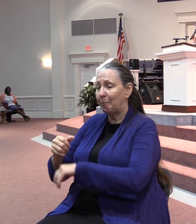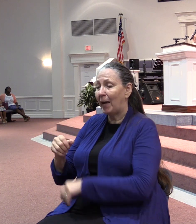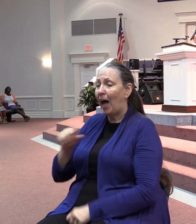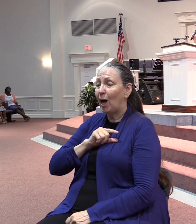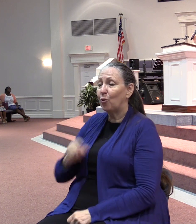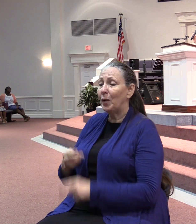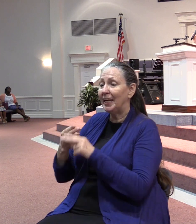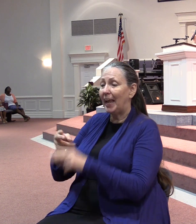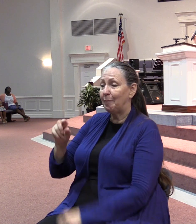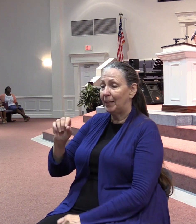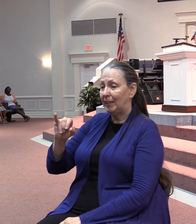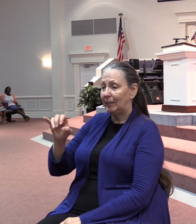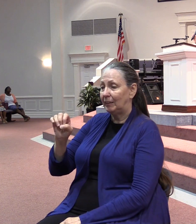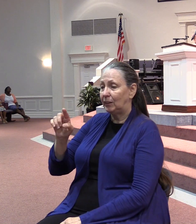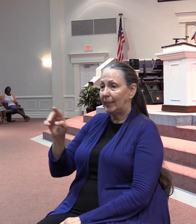Jezebel.